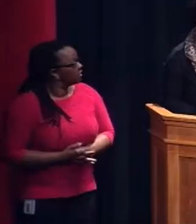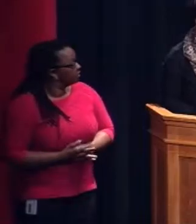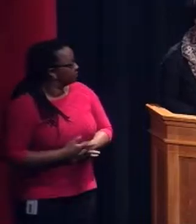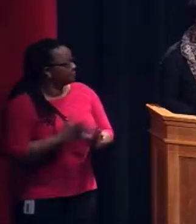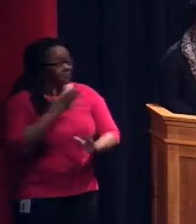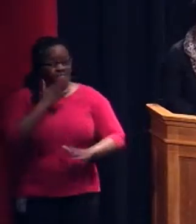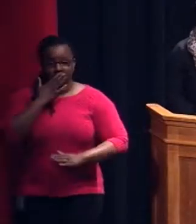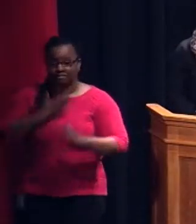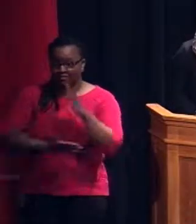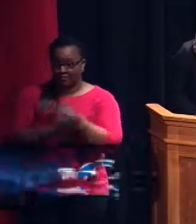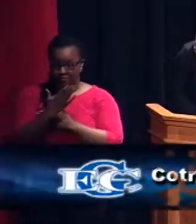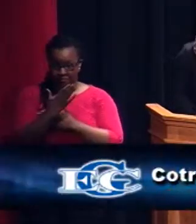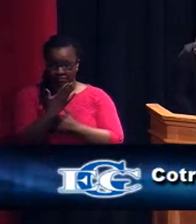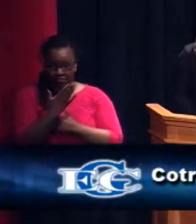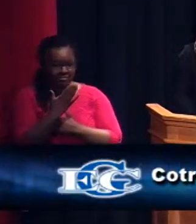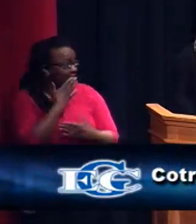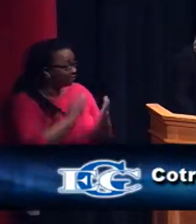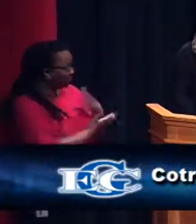Good morning.